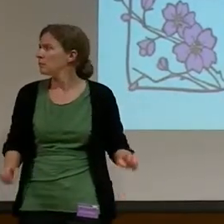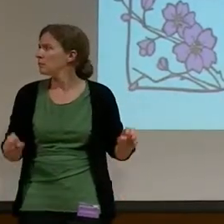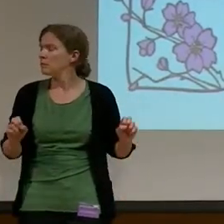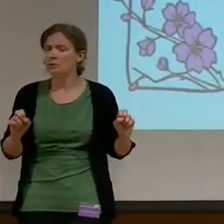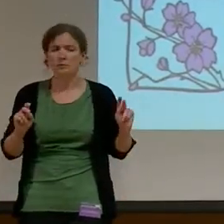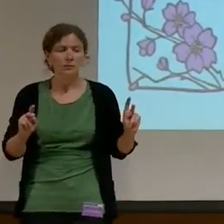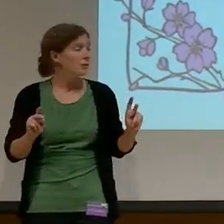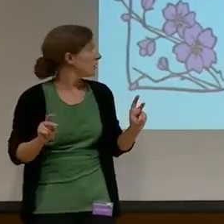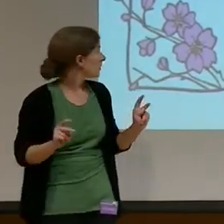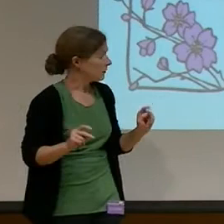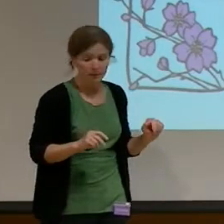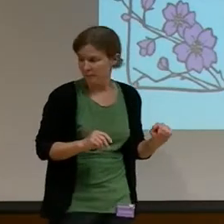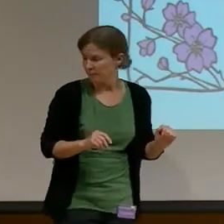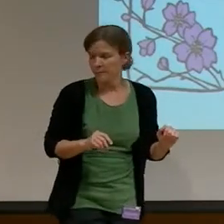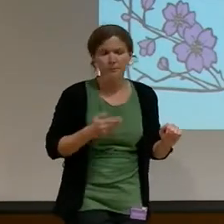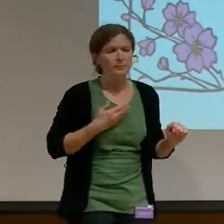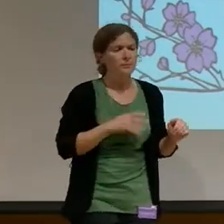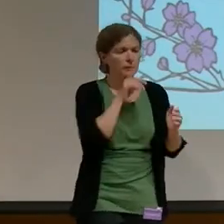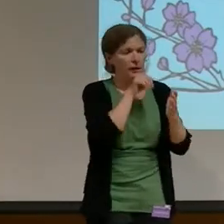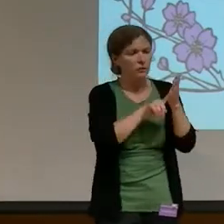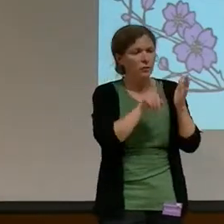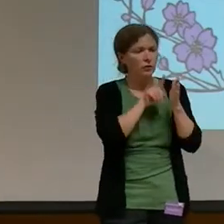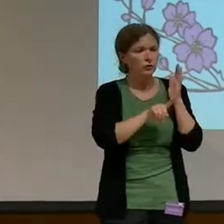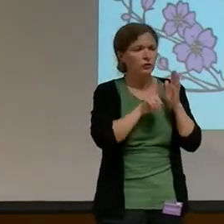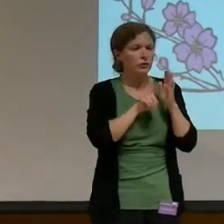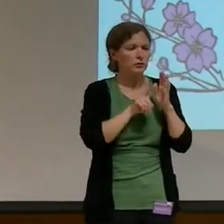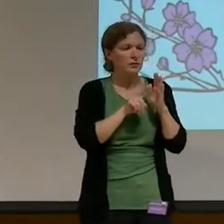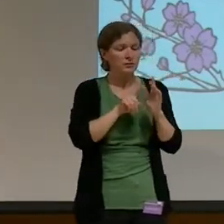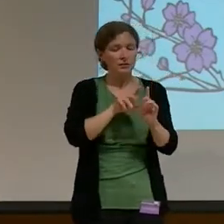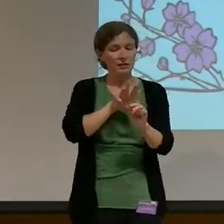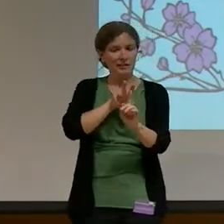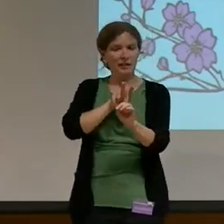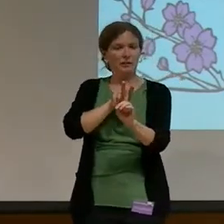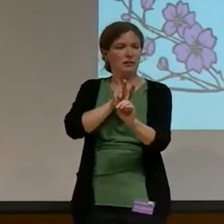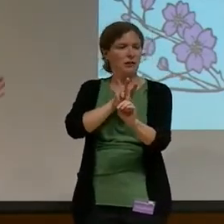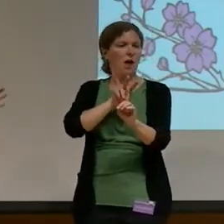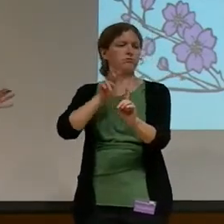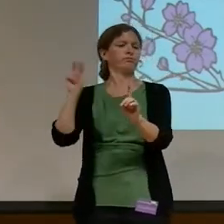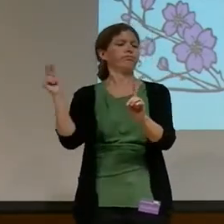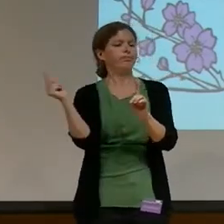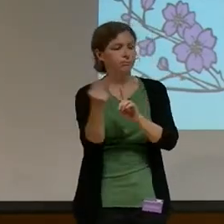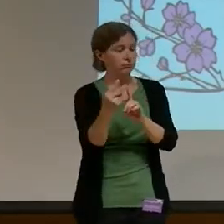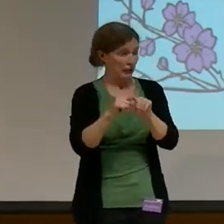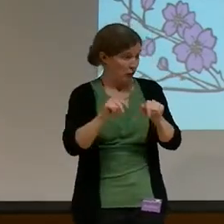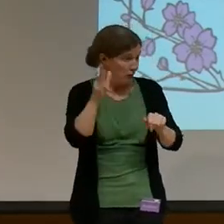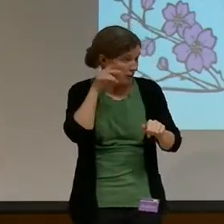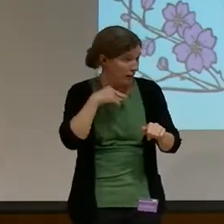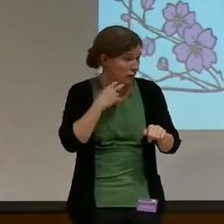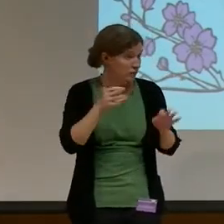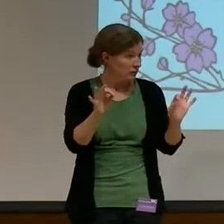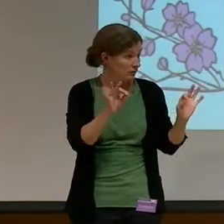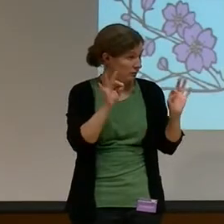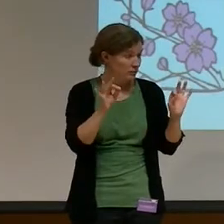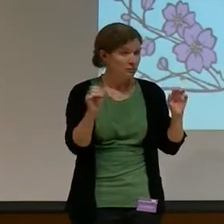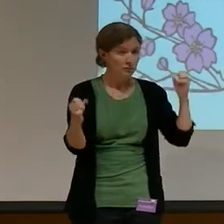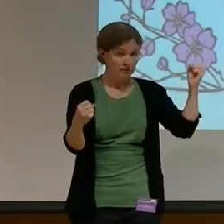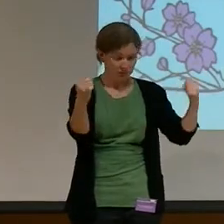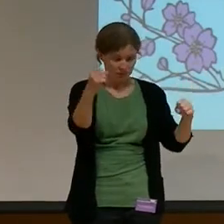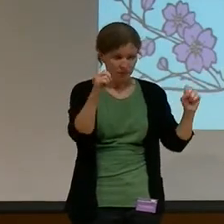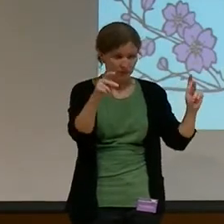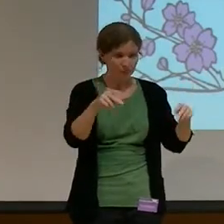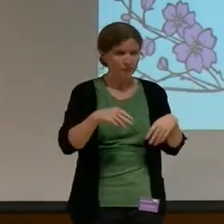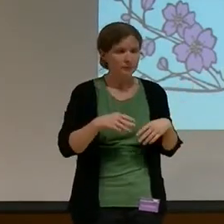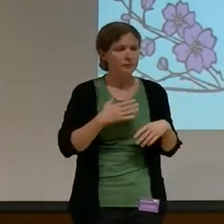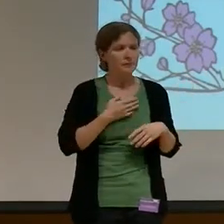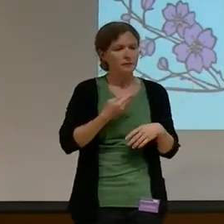Okay, so my researcher comes at things from a completely different angle. Can everyone hear me? Yeah. Okay,